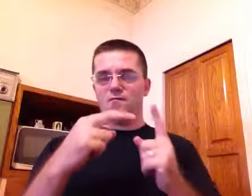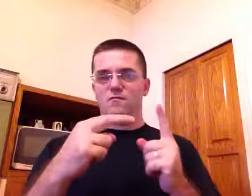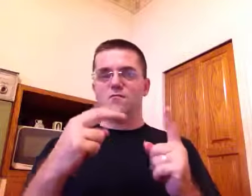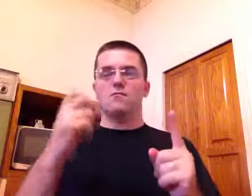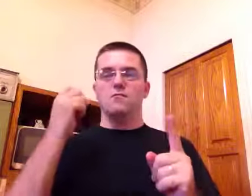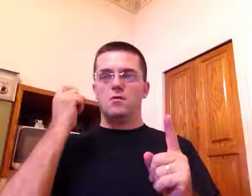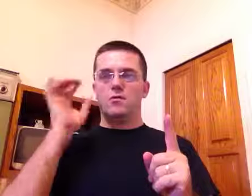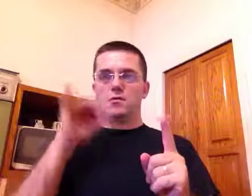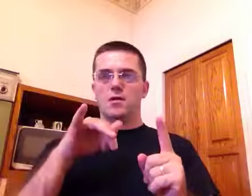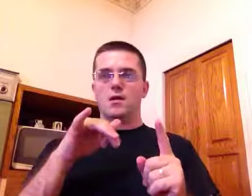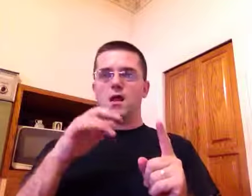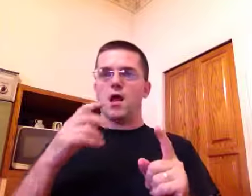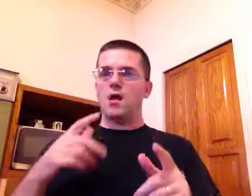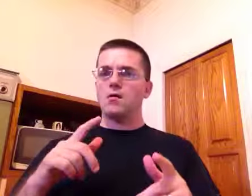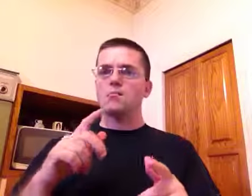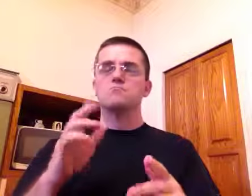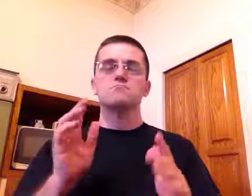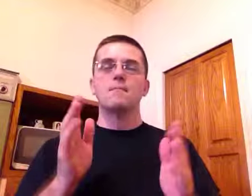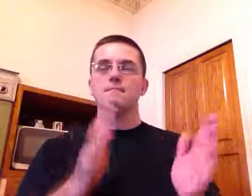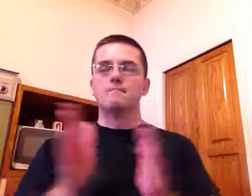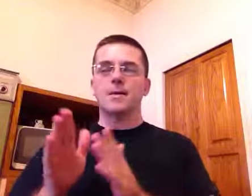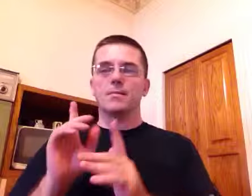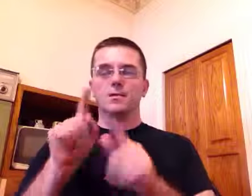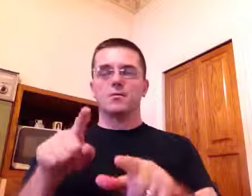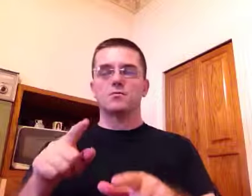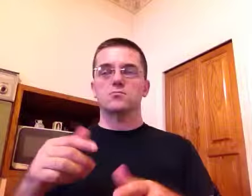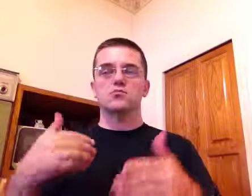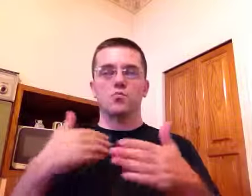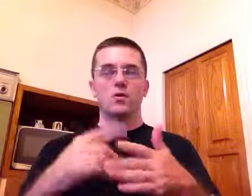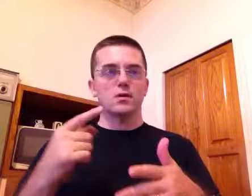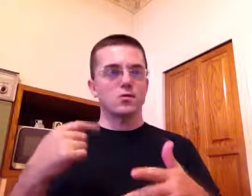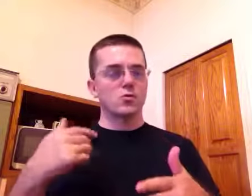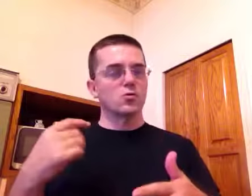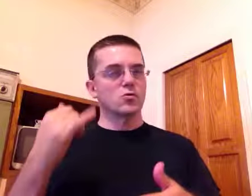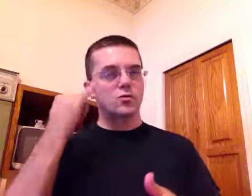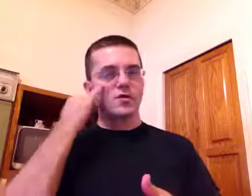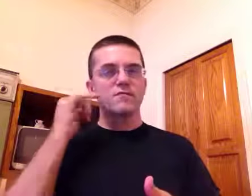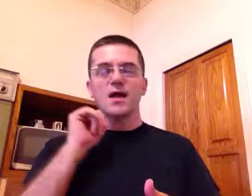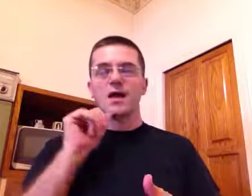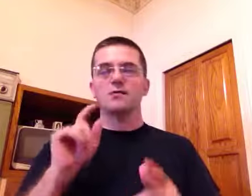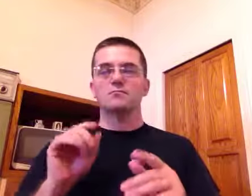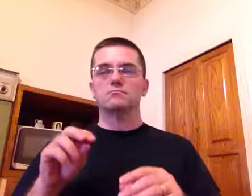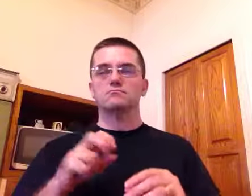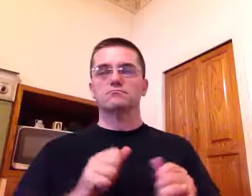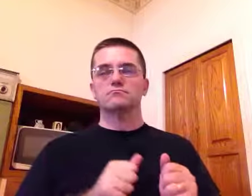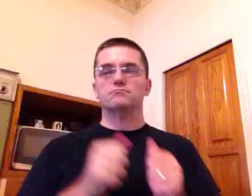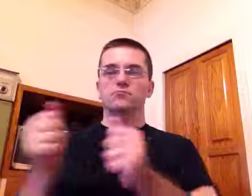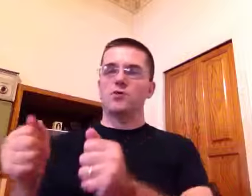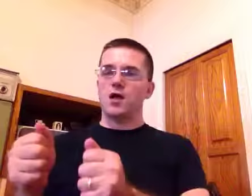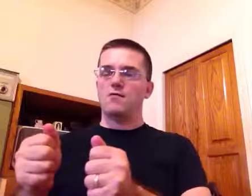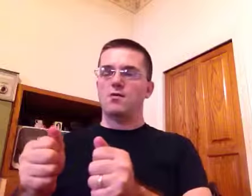a Legacy event. There's one near you. If not, just make a trip over and come see us. We'll be at Oklahoma City